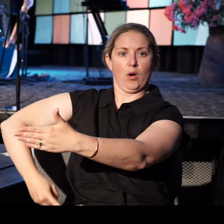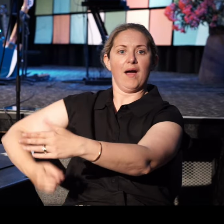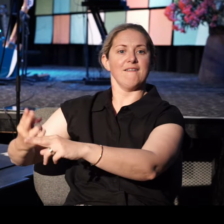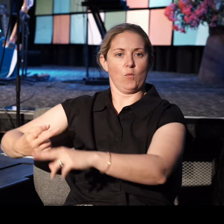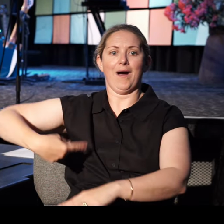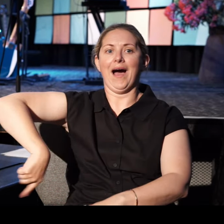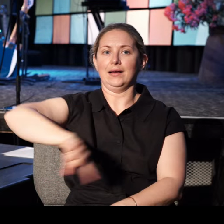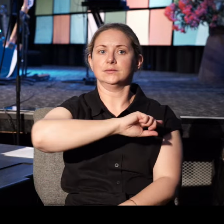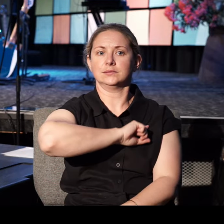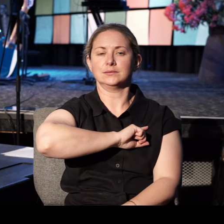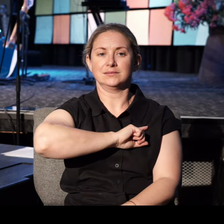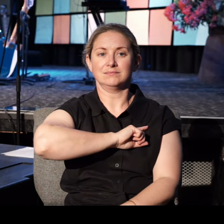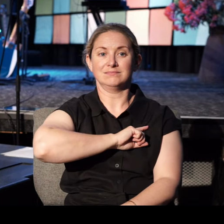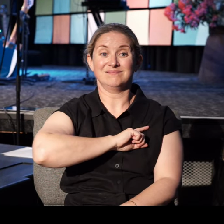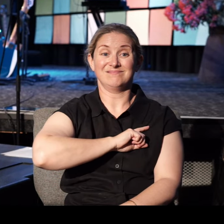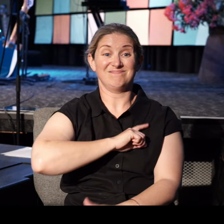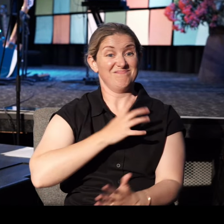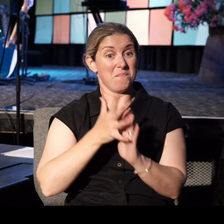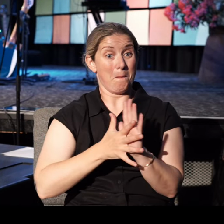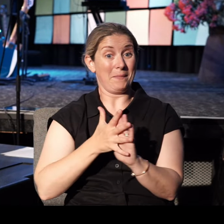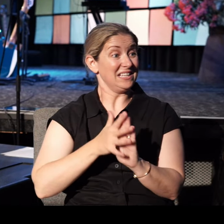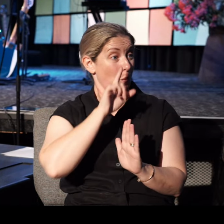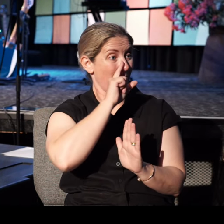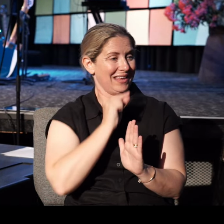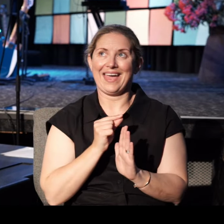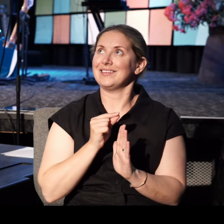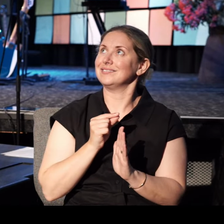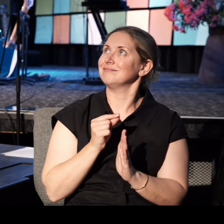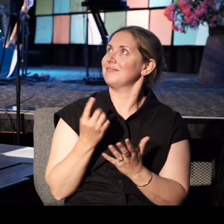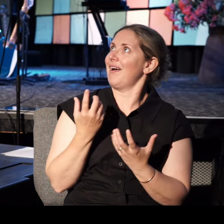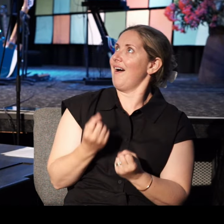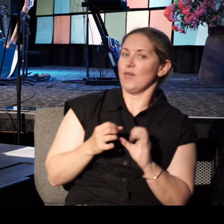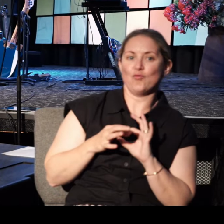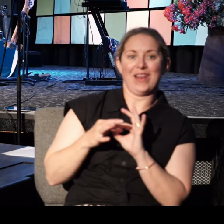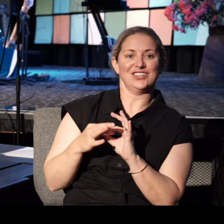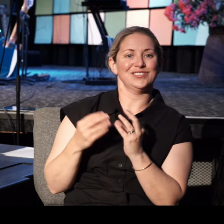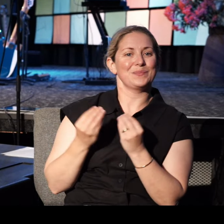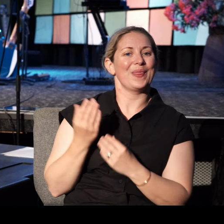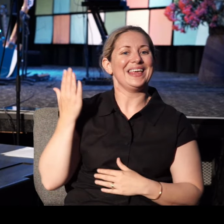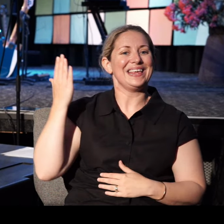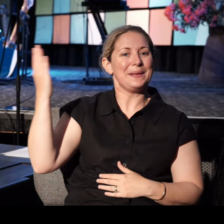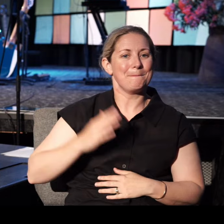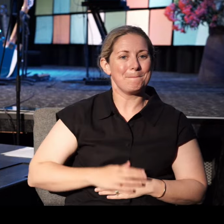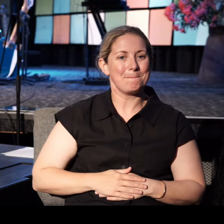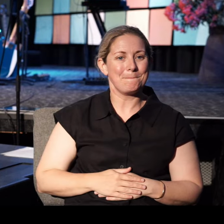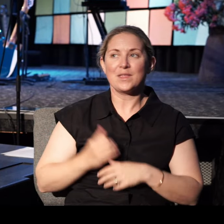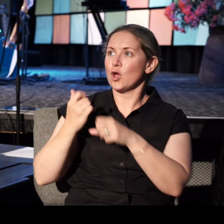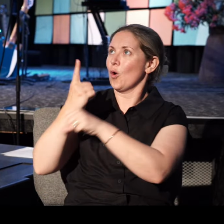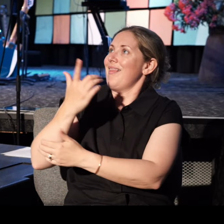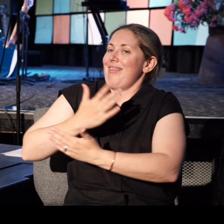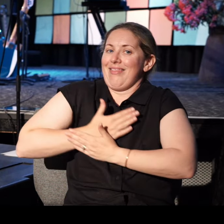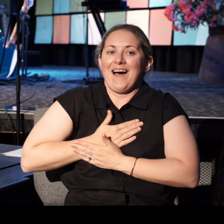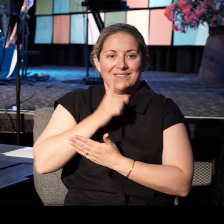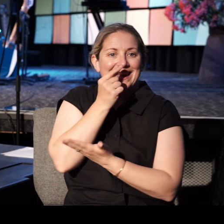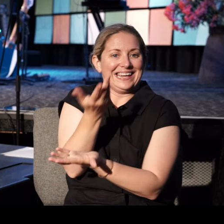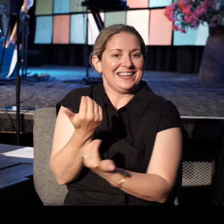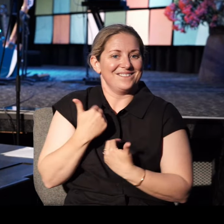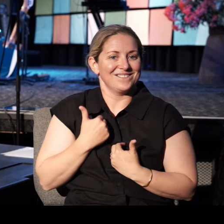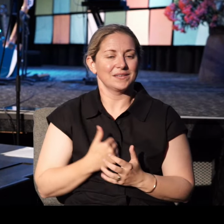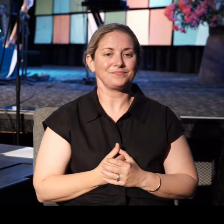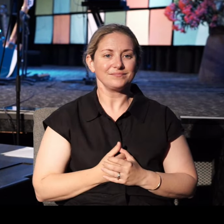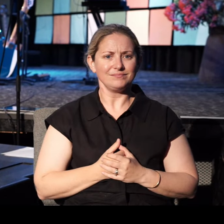children, recipients of God's love. And it changes everything. If you are one